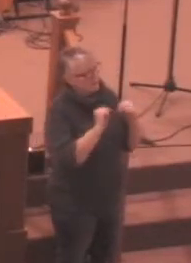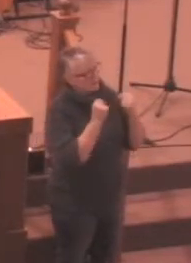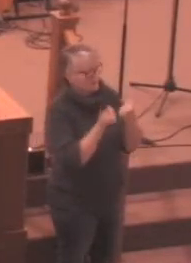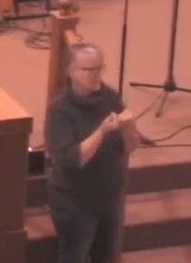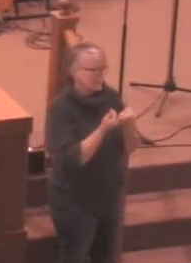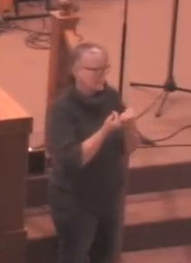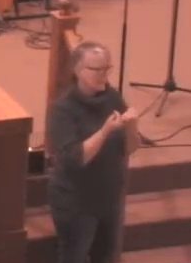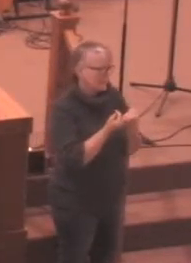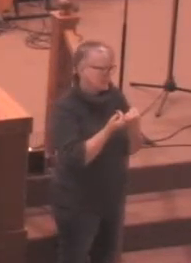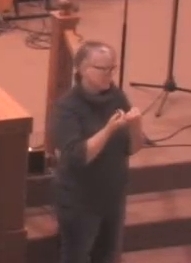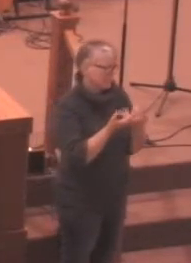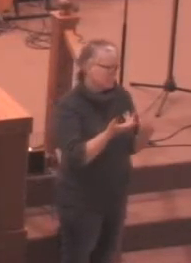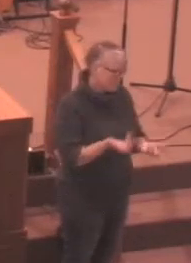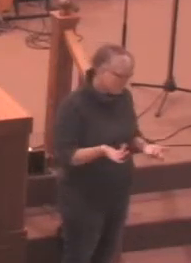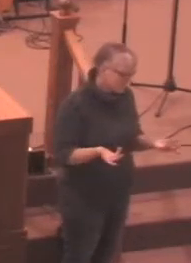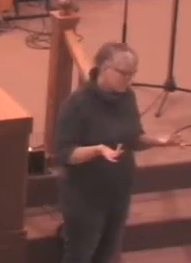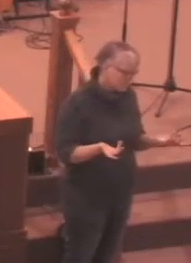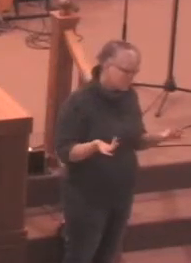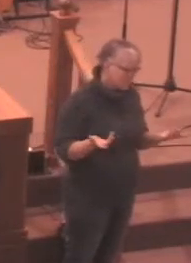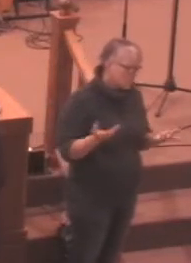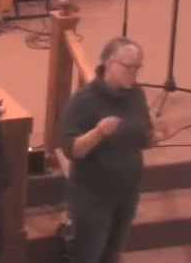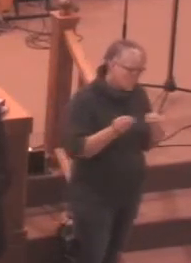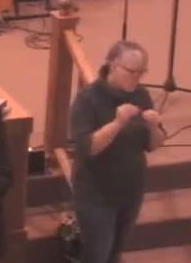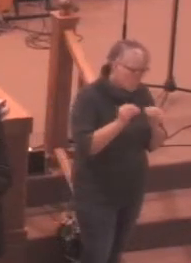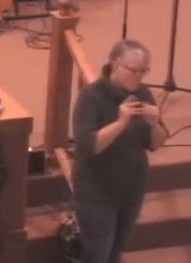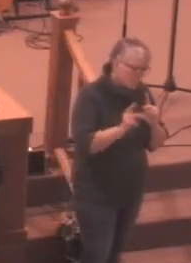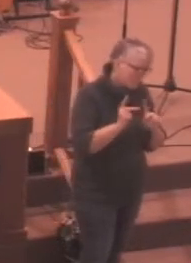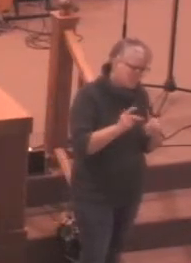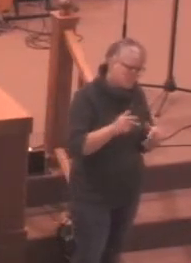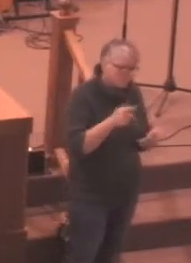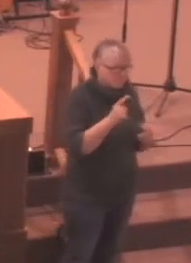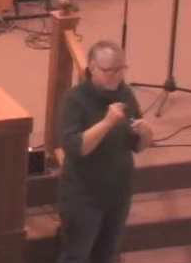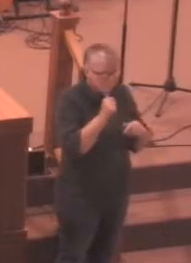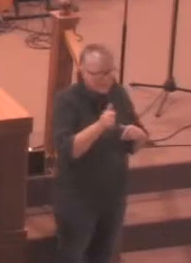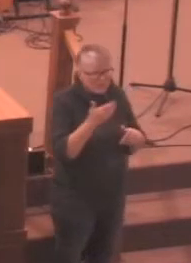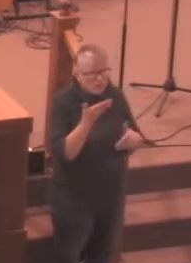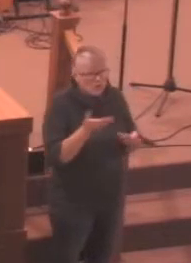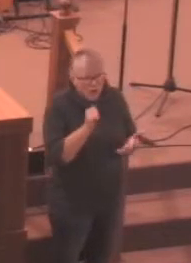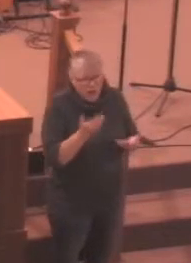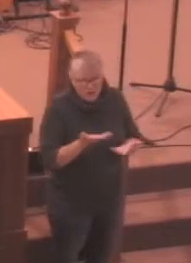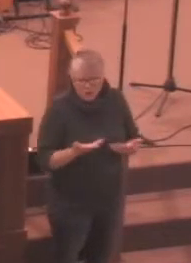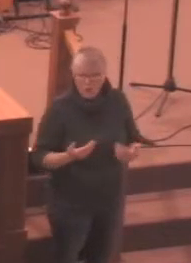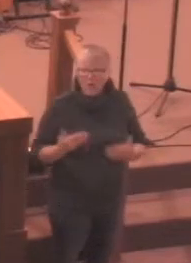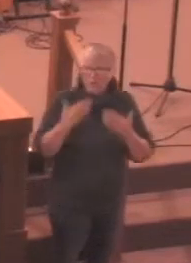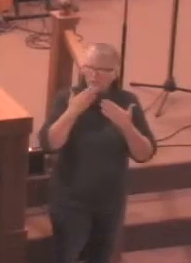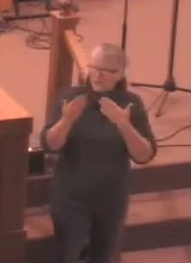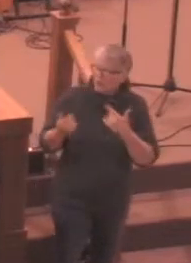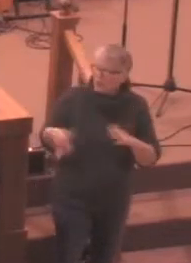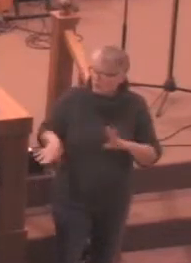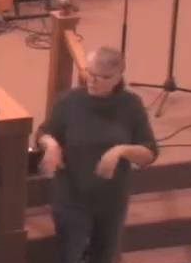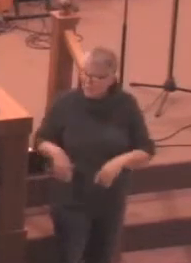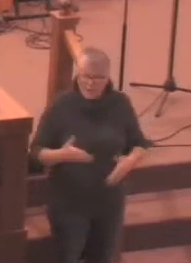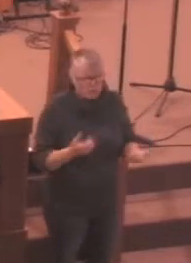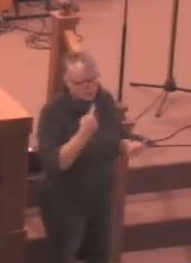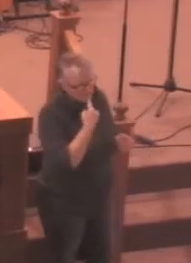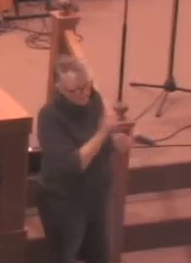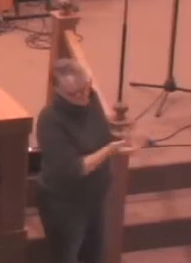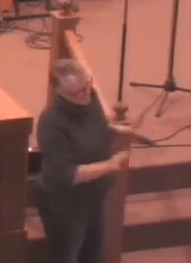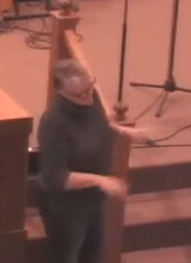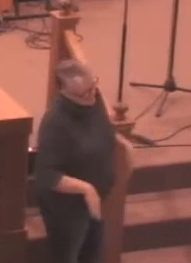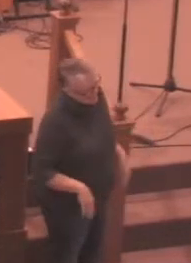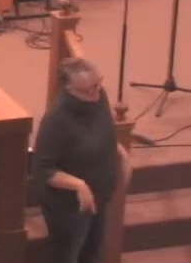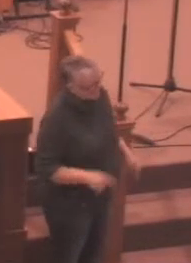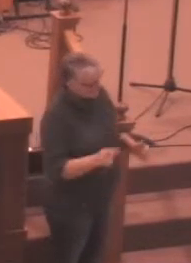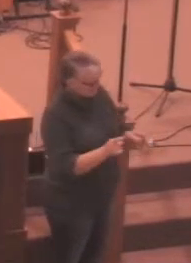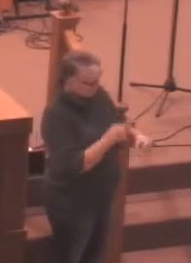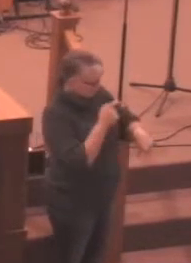here tonight. But, okay, thank you, my dear. But, you know, I just want to say the